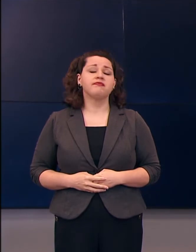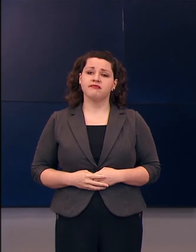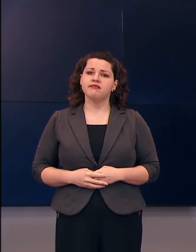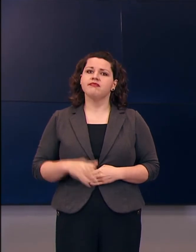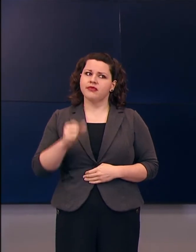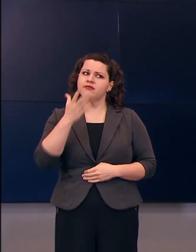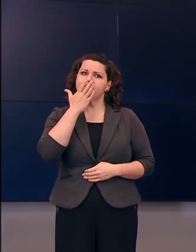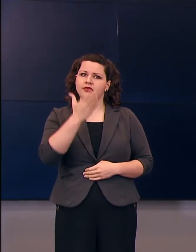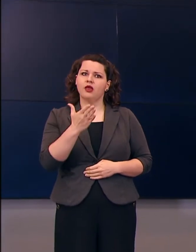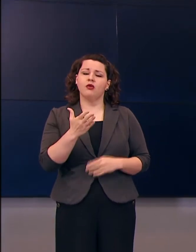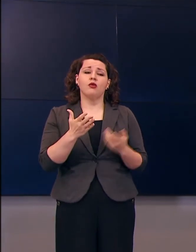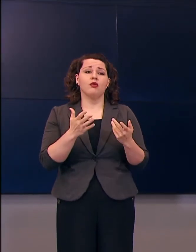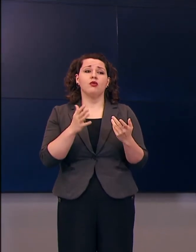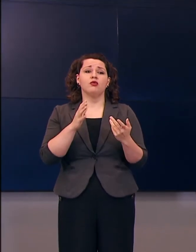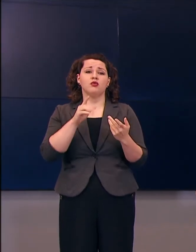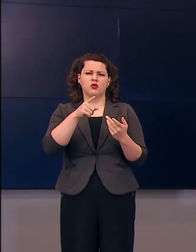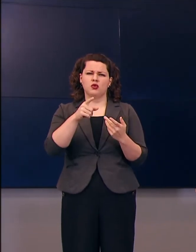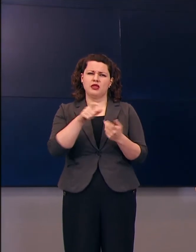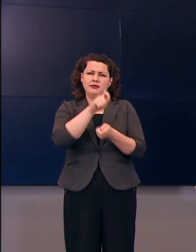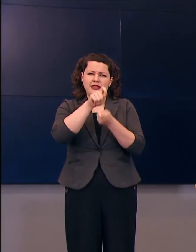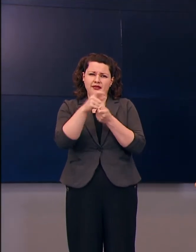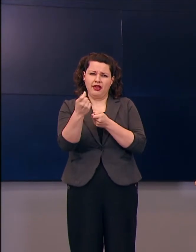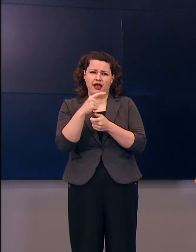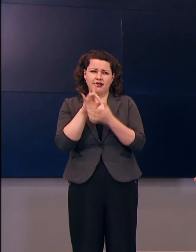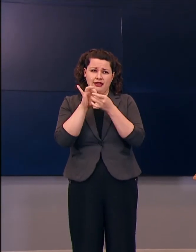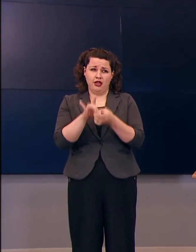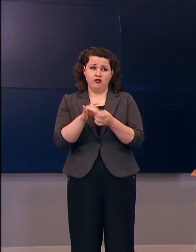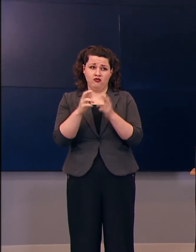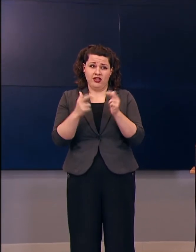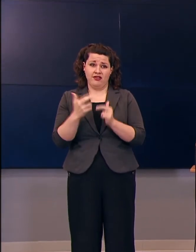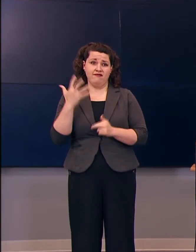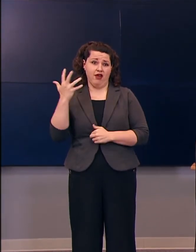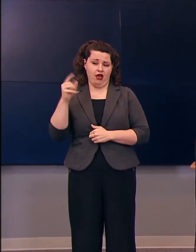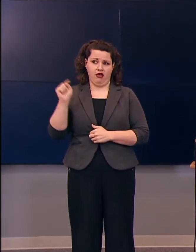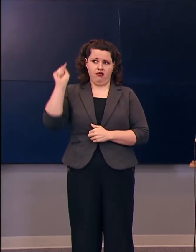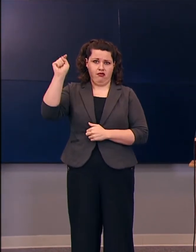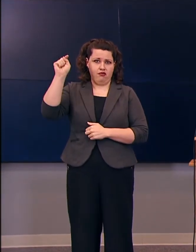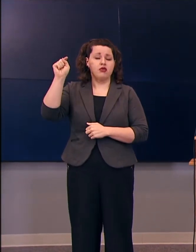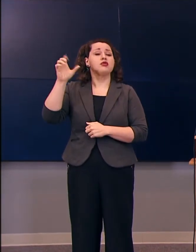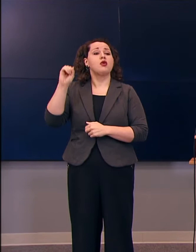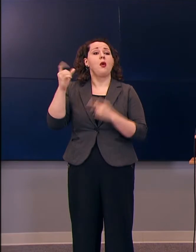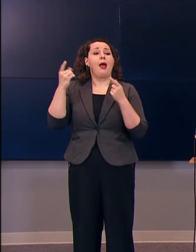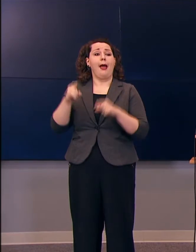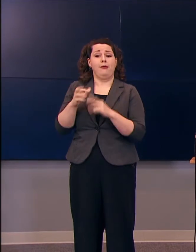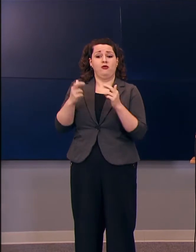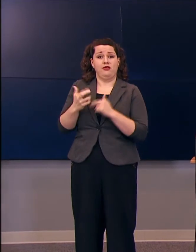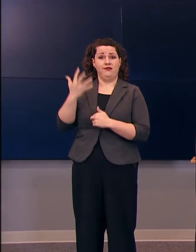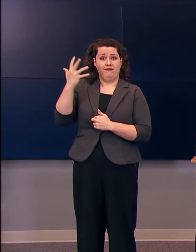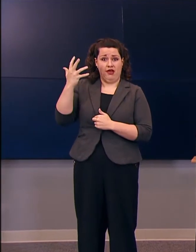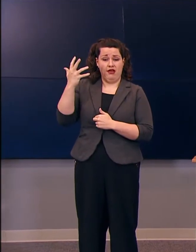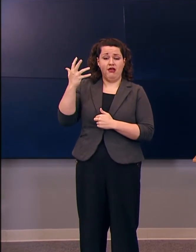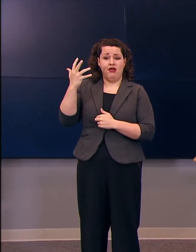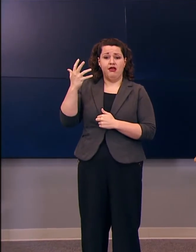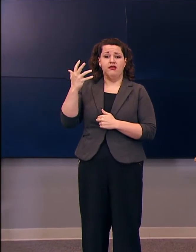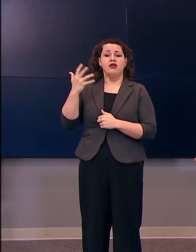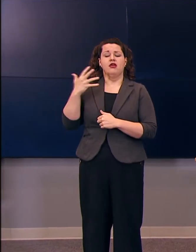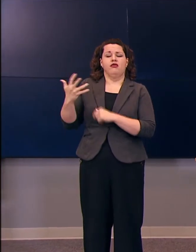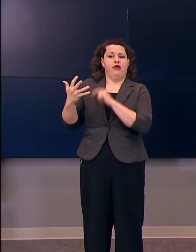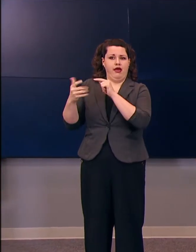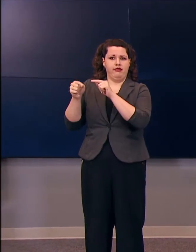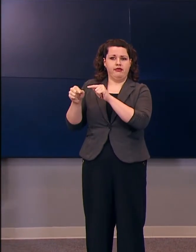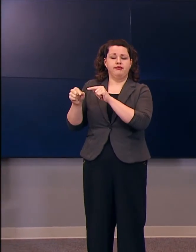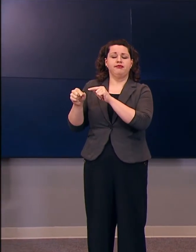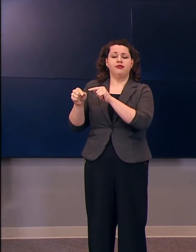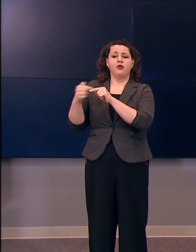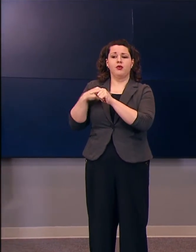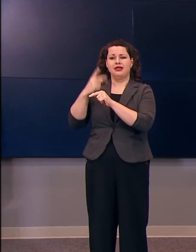thanks for the question. I think you're specifically asking about Region 5. And so what's happened in Region 5 is we've continued to see